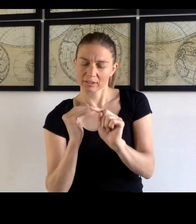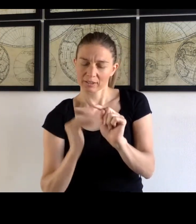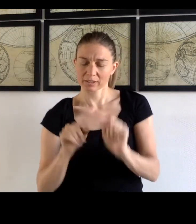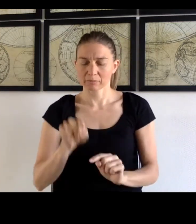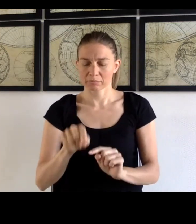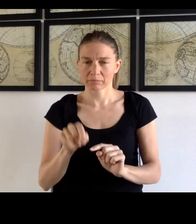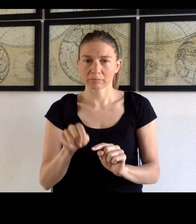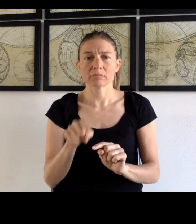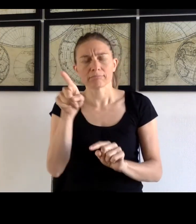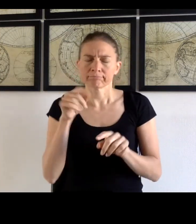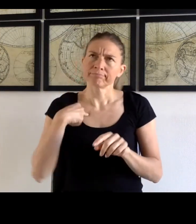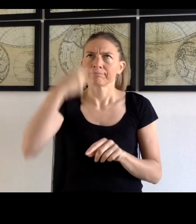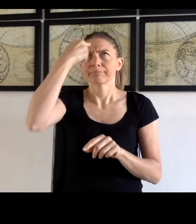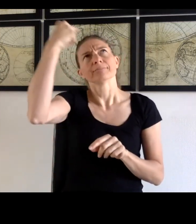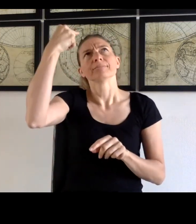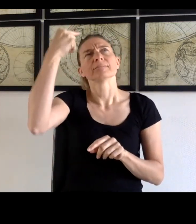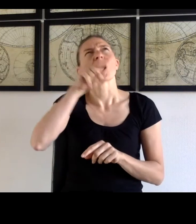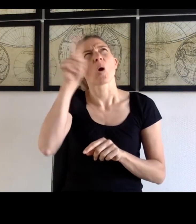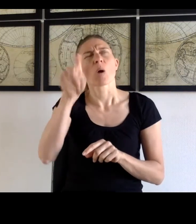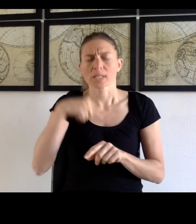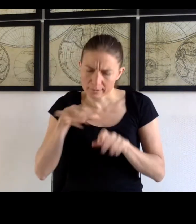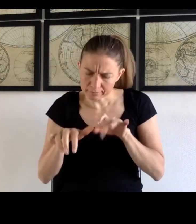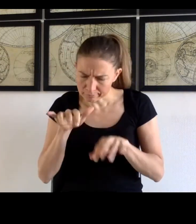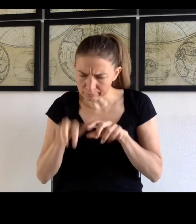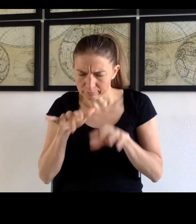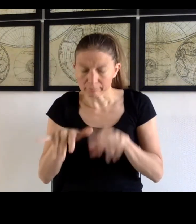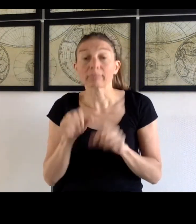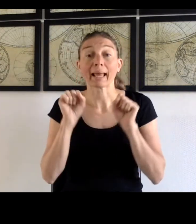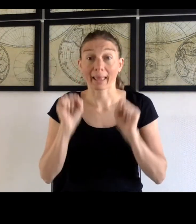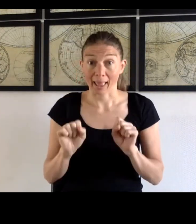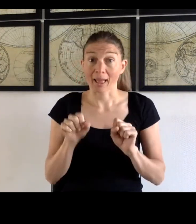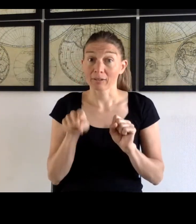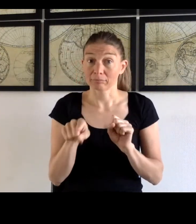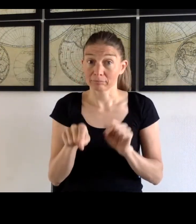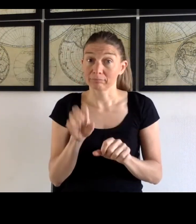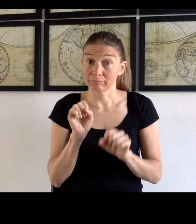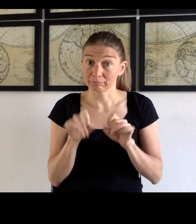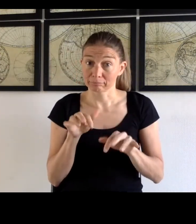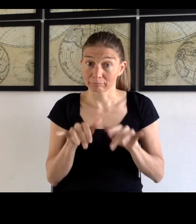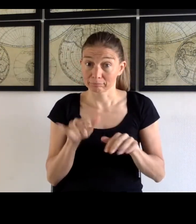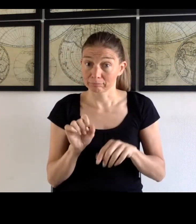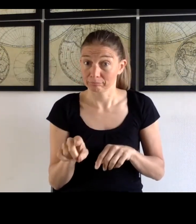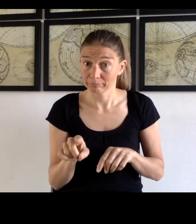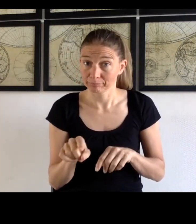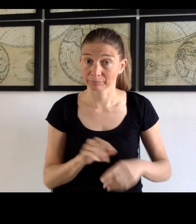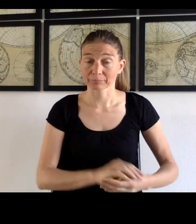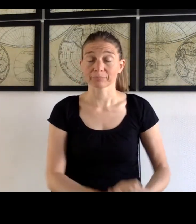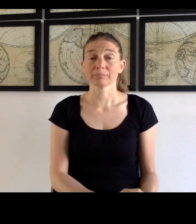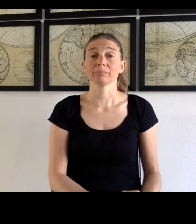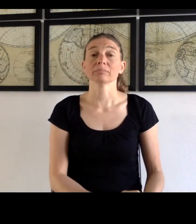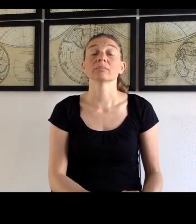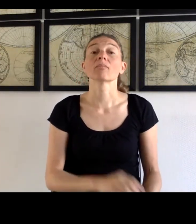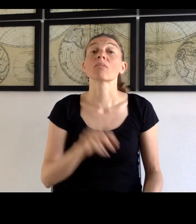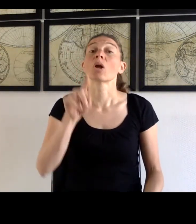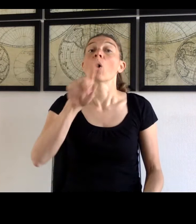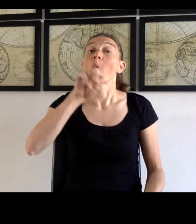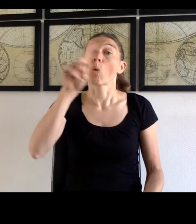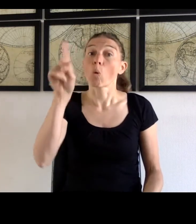time at the end to answer all of these questions. We would ask that when you send a question,